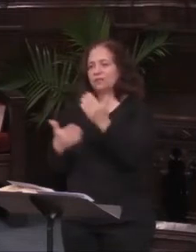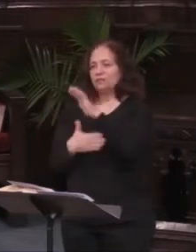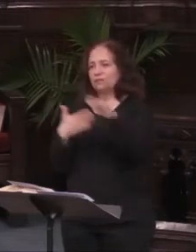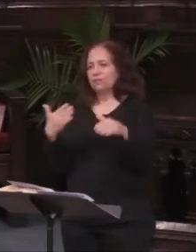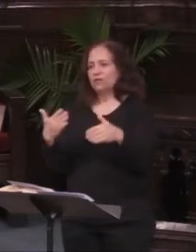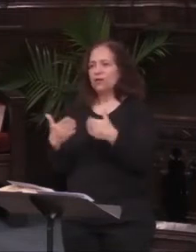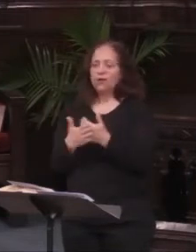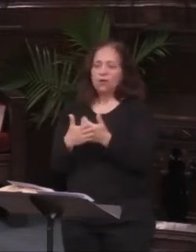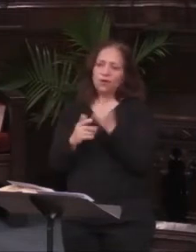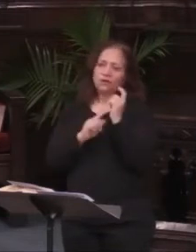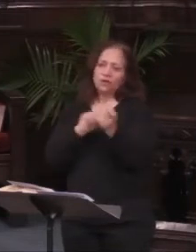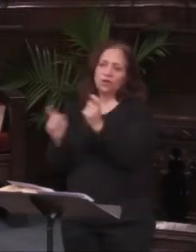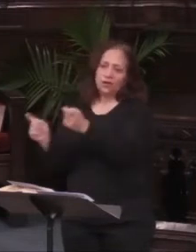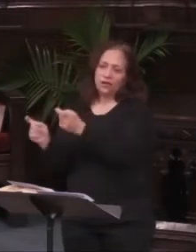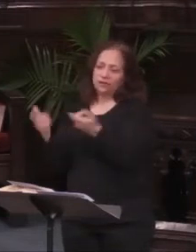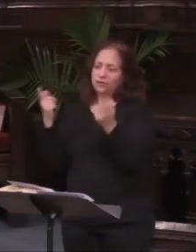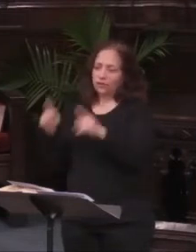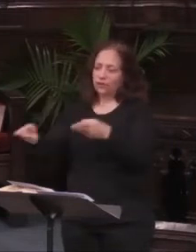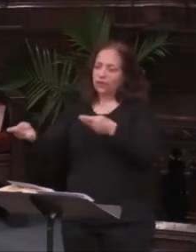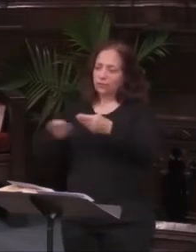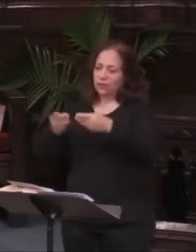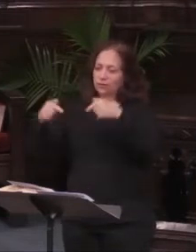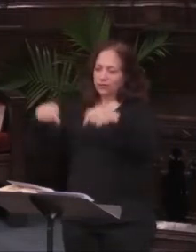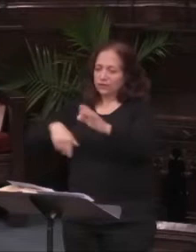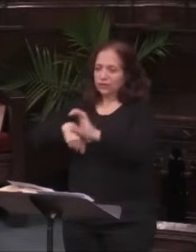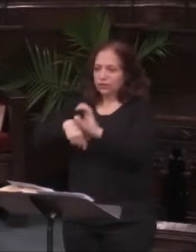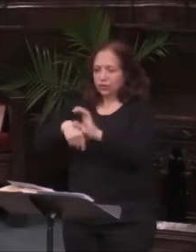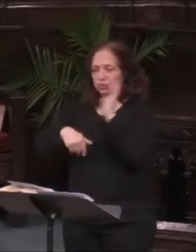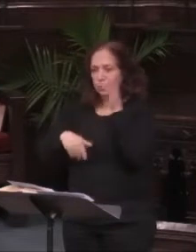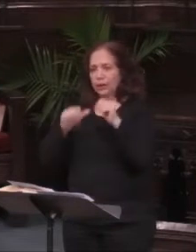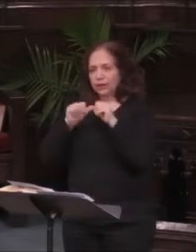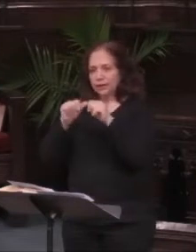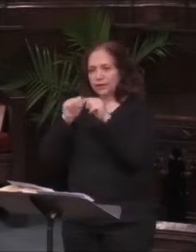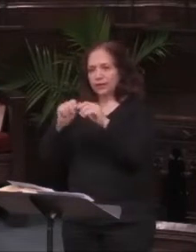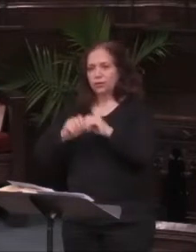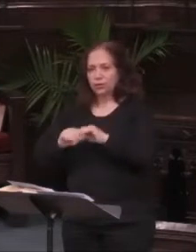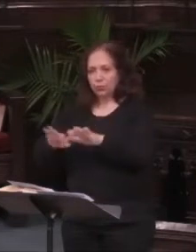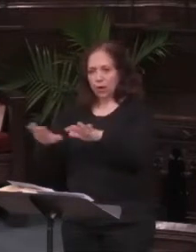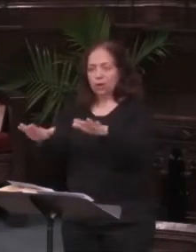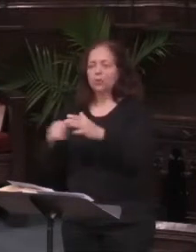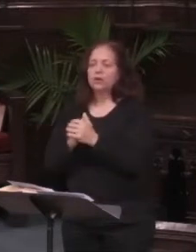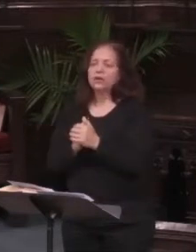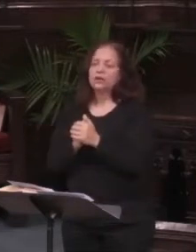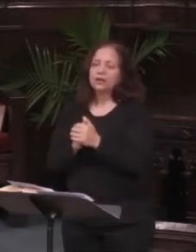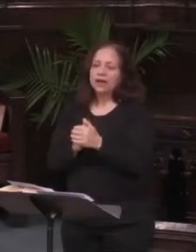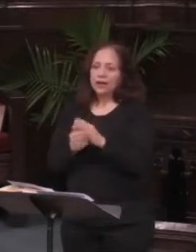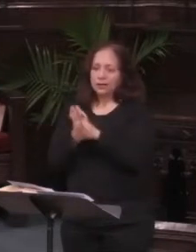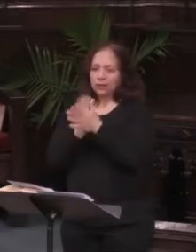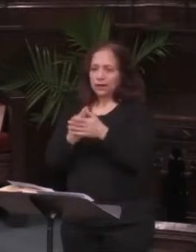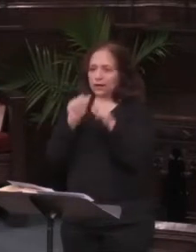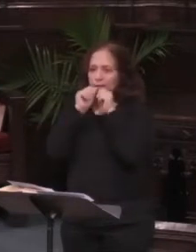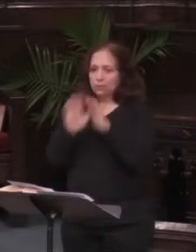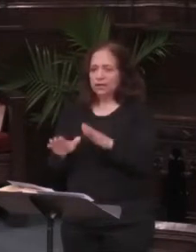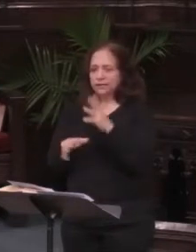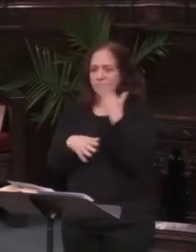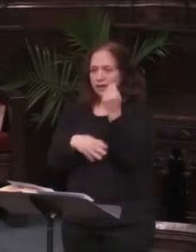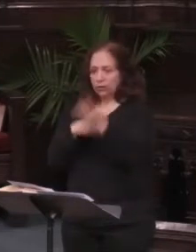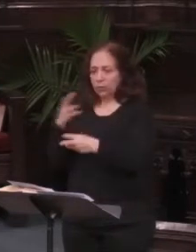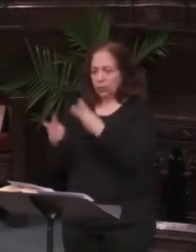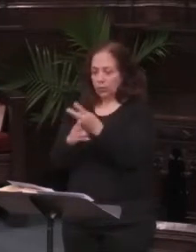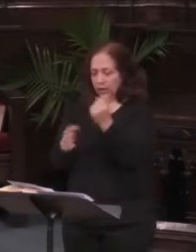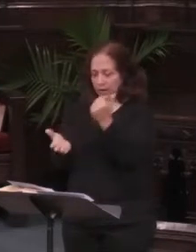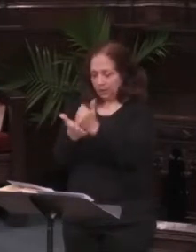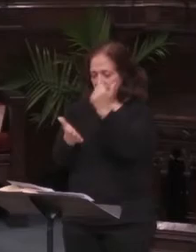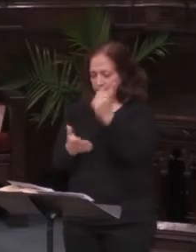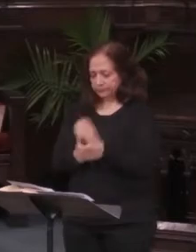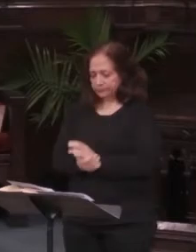offer our gifts so that the ministry of this church will continue to grow and be a blessing to the world.